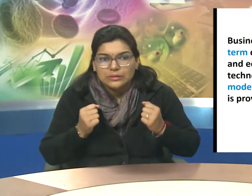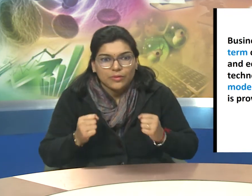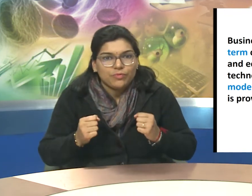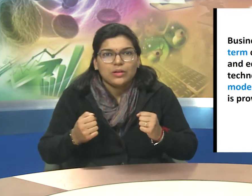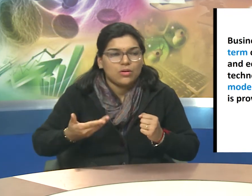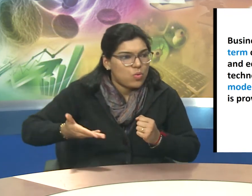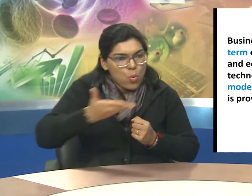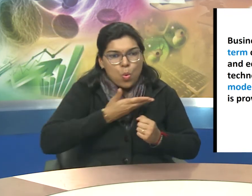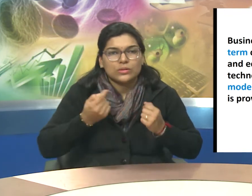then